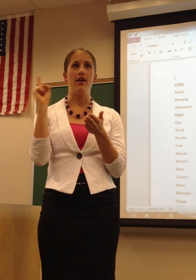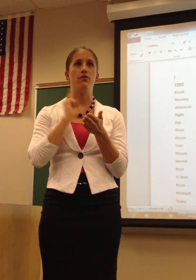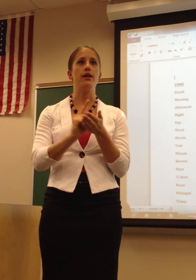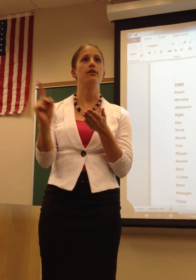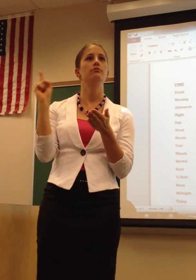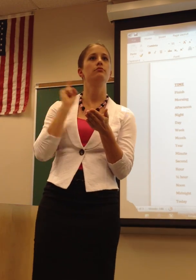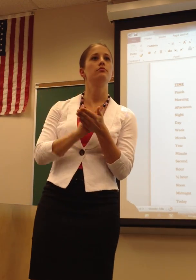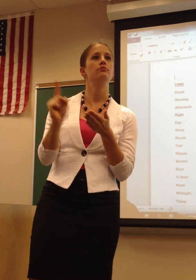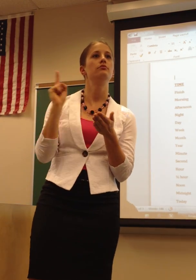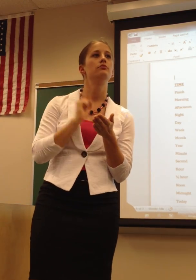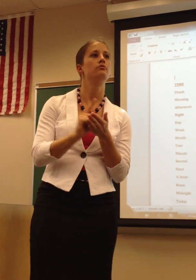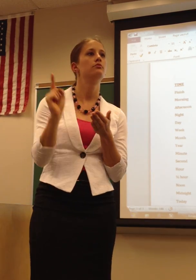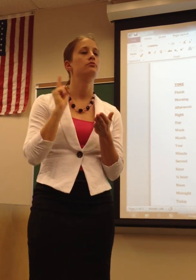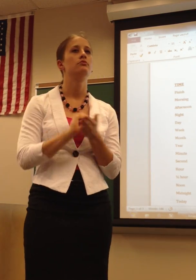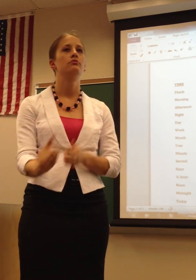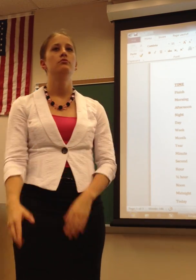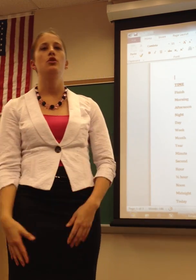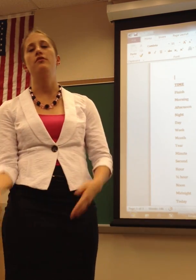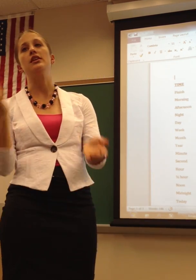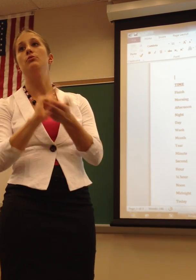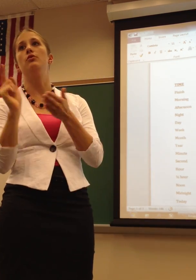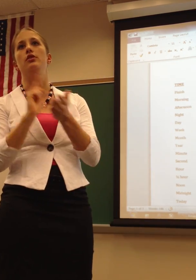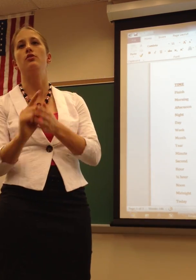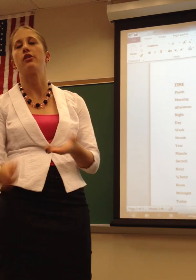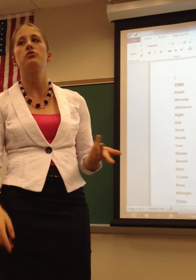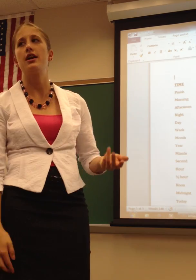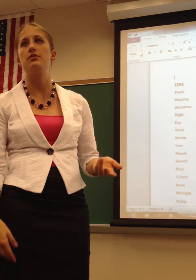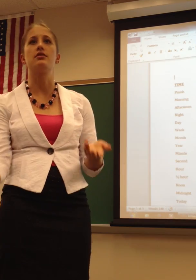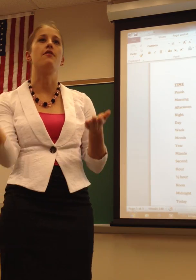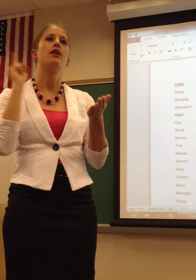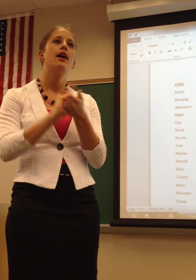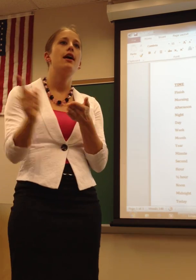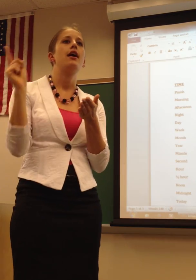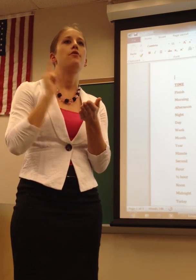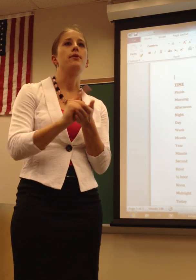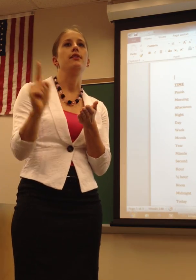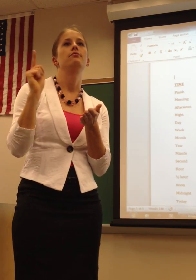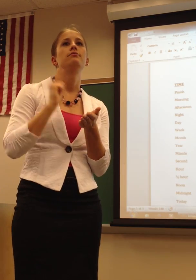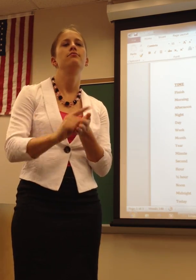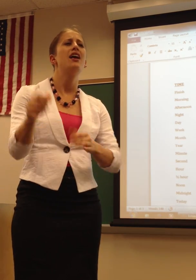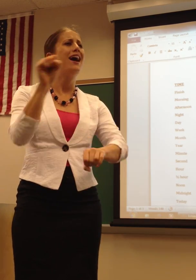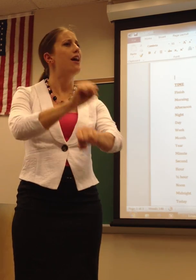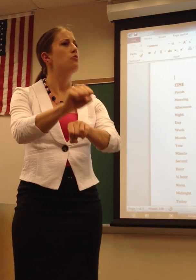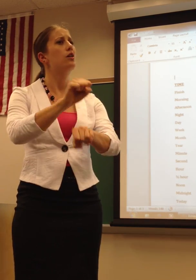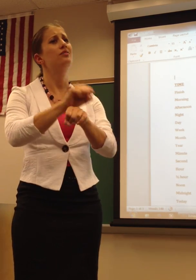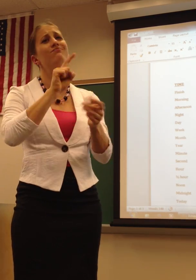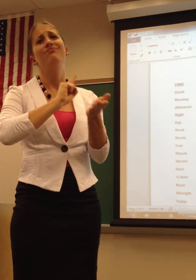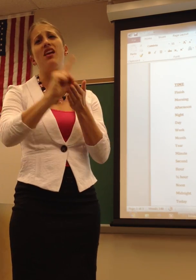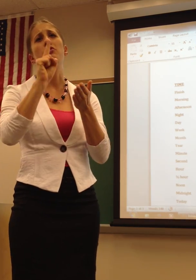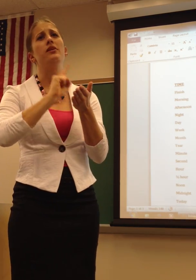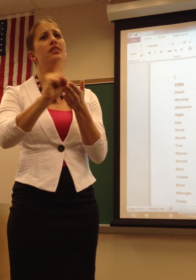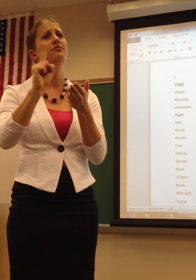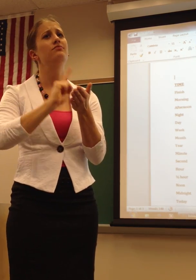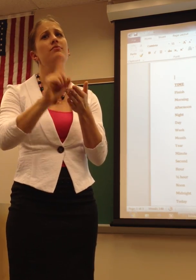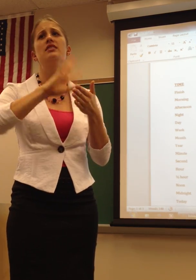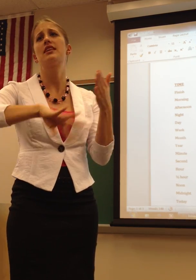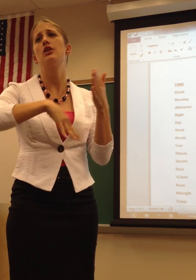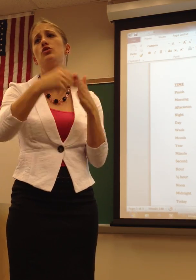Every week. You don't have to keep doing it and do it like 3 times is no. Every week. I work every week. Schedule's